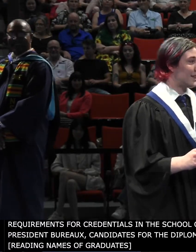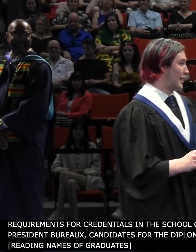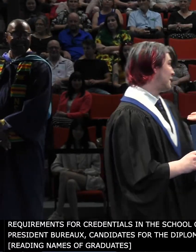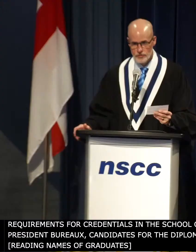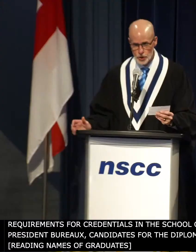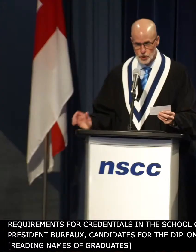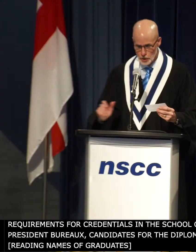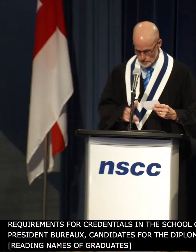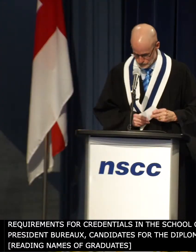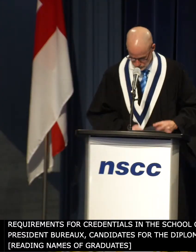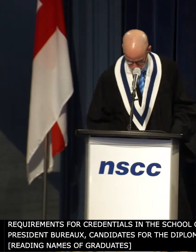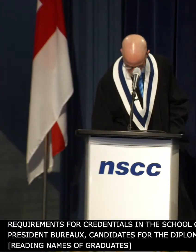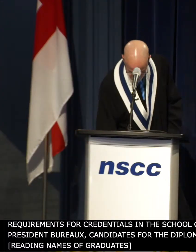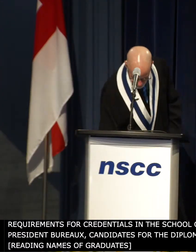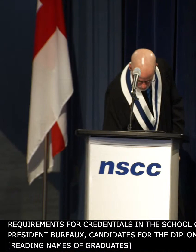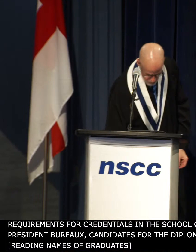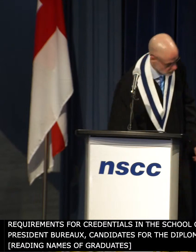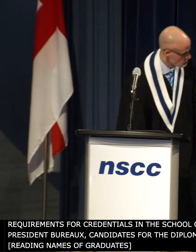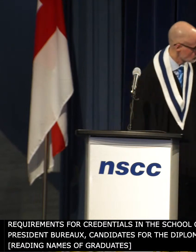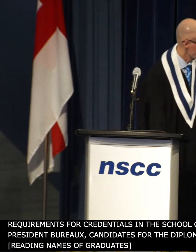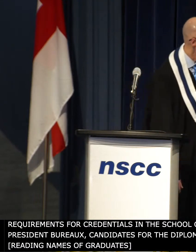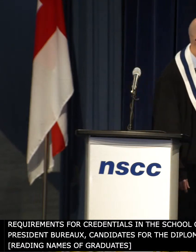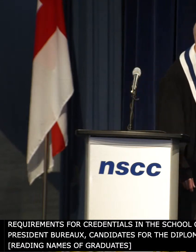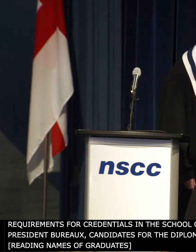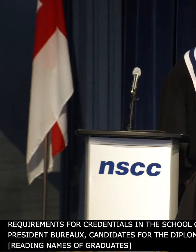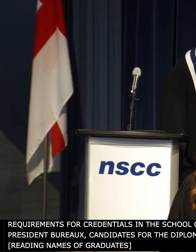Jordan McPhee.